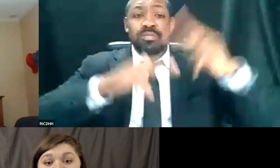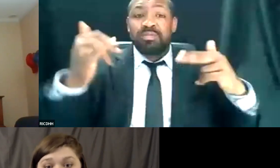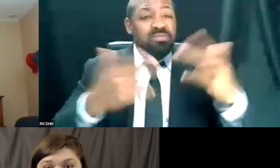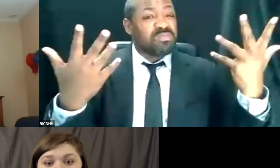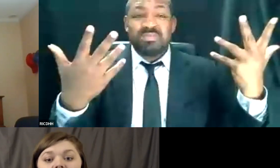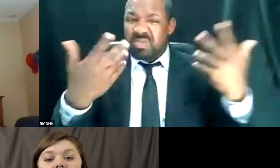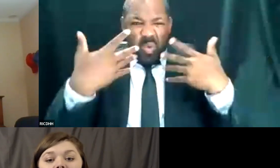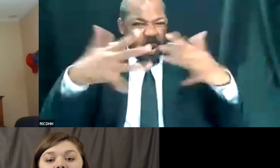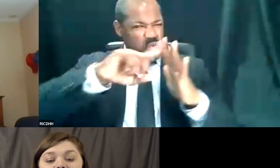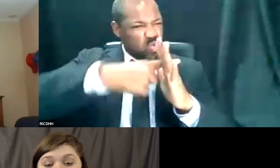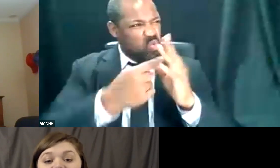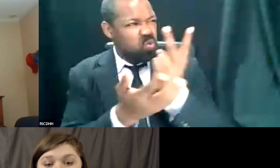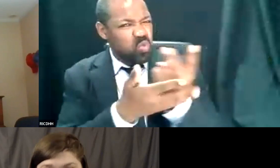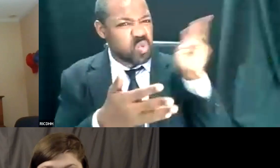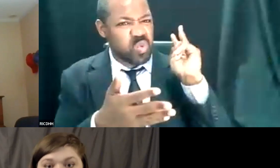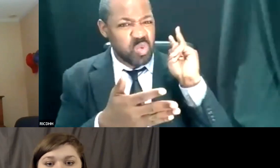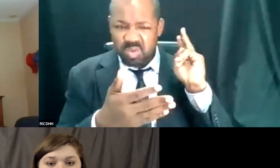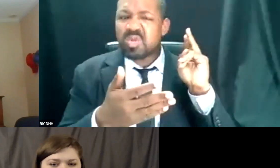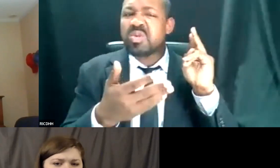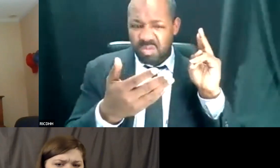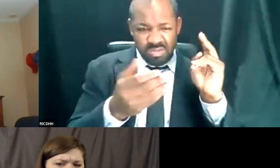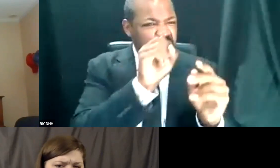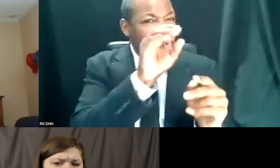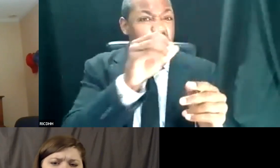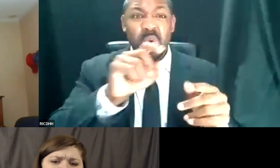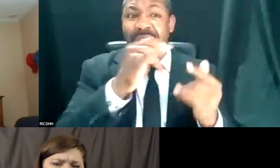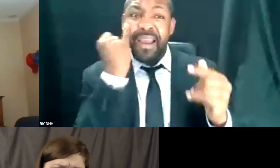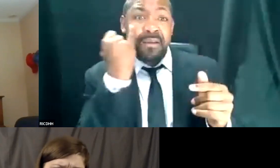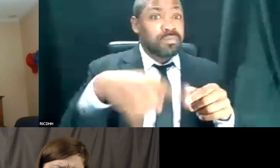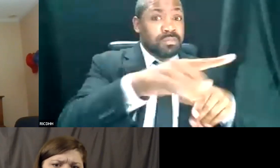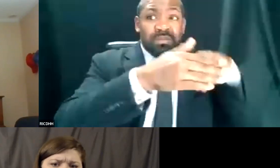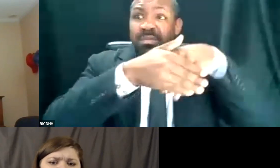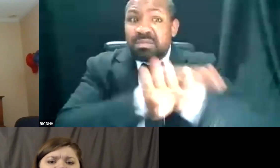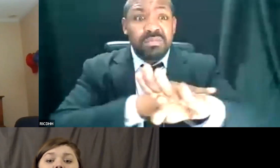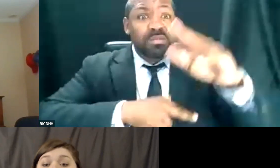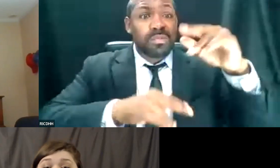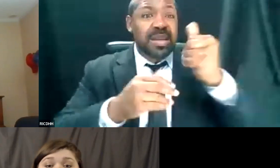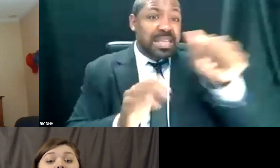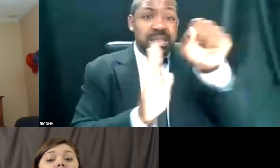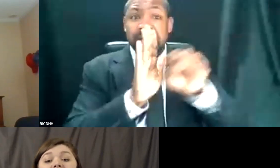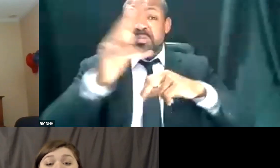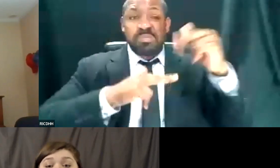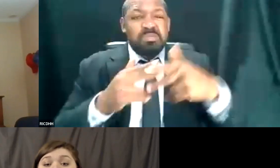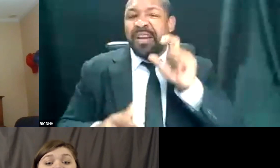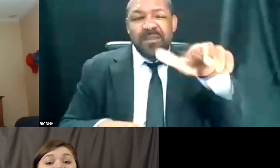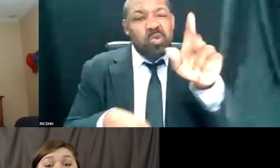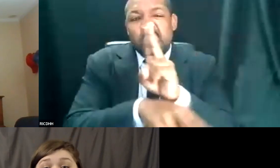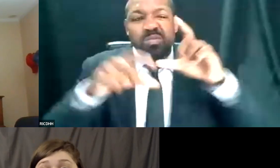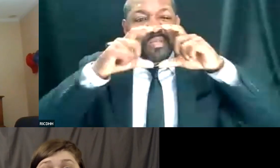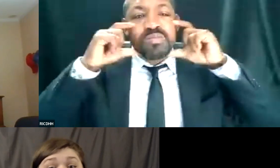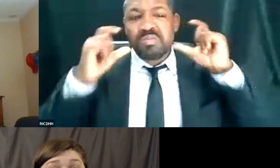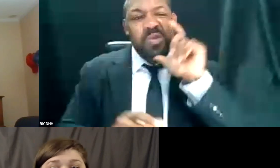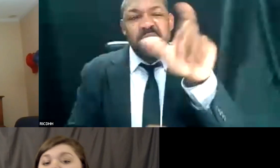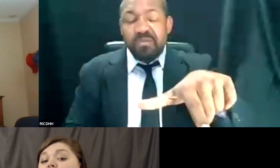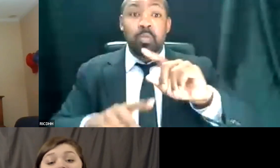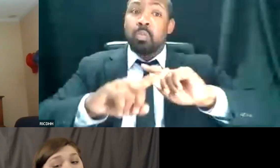mandated in government facility. I think that started 2 weeks ago. And so if you all enter any